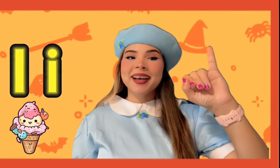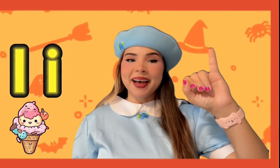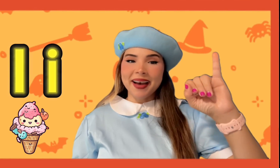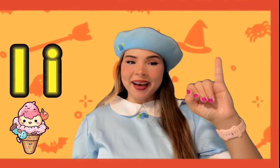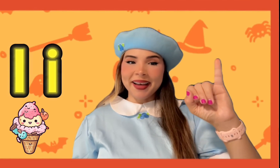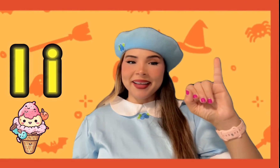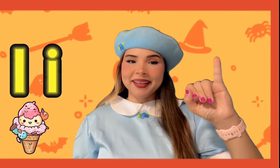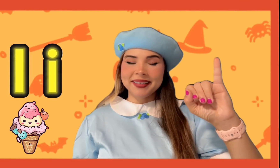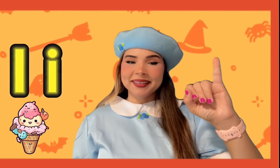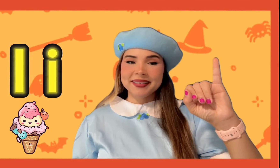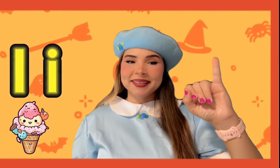I.